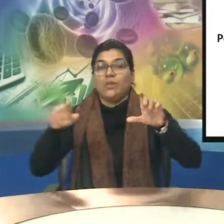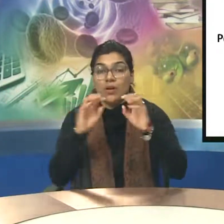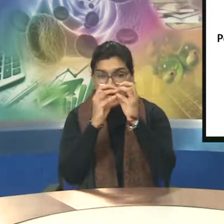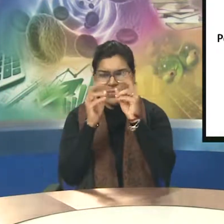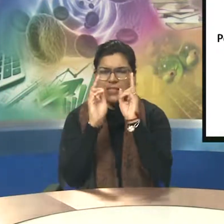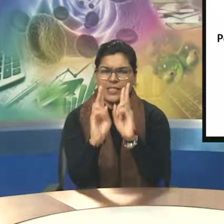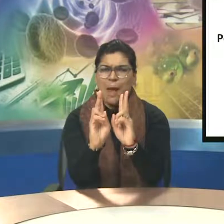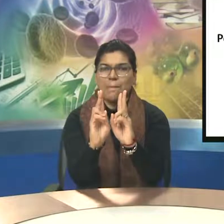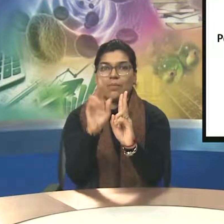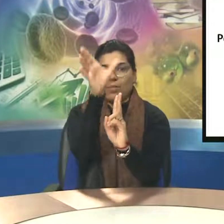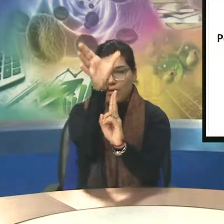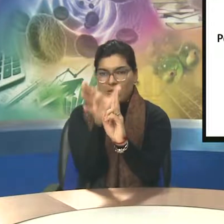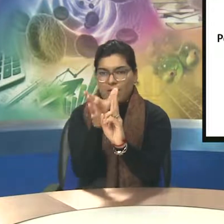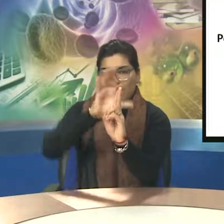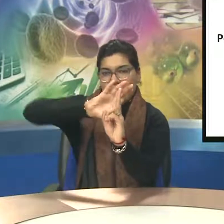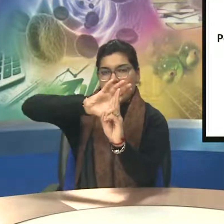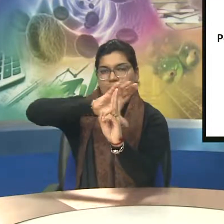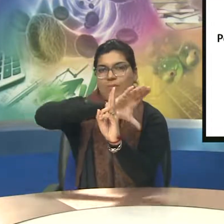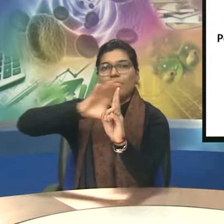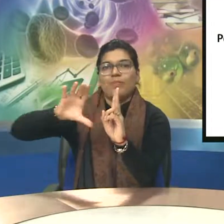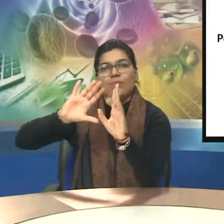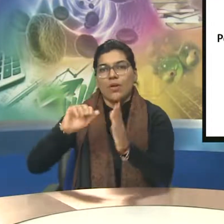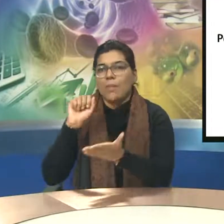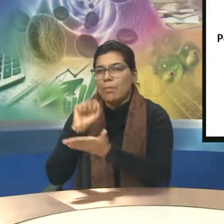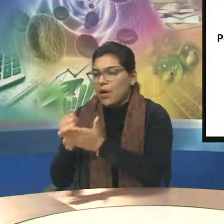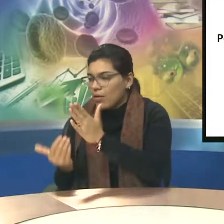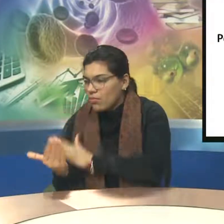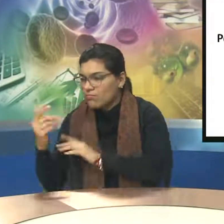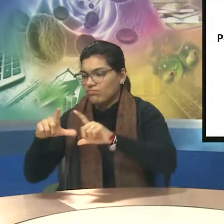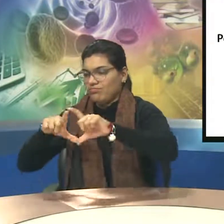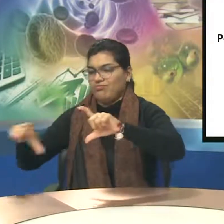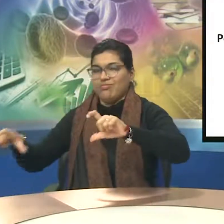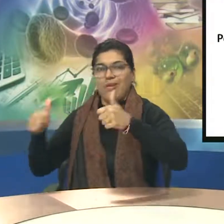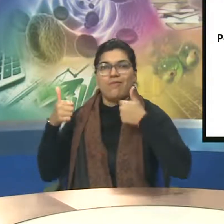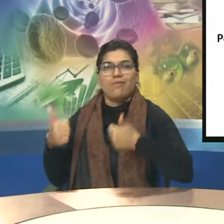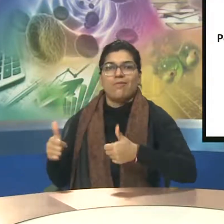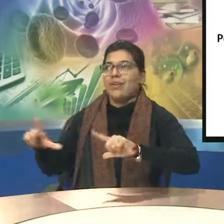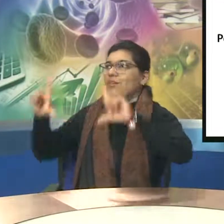according to your desire